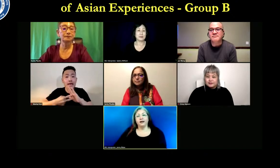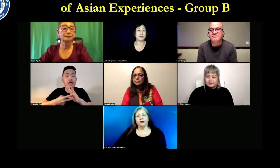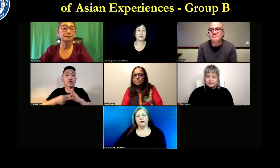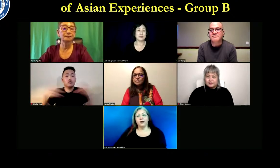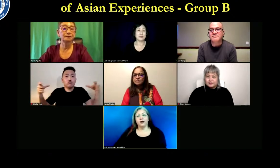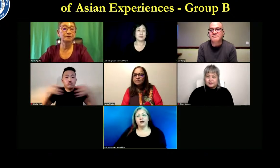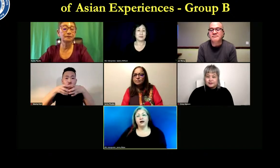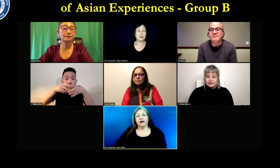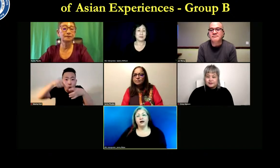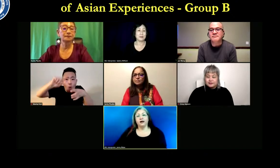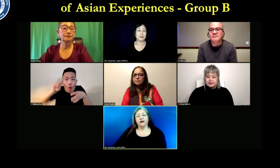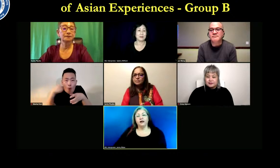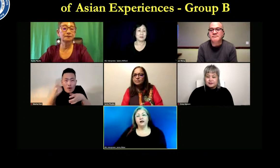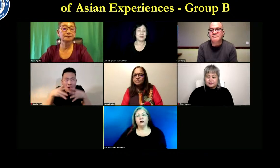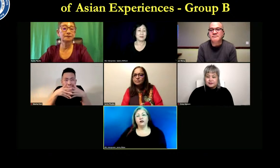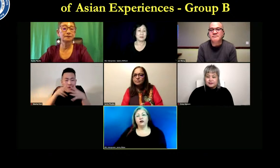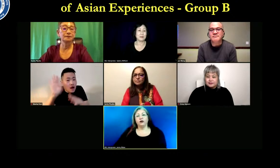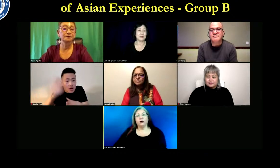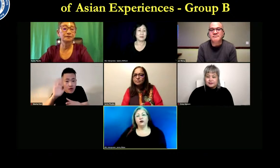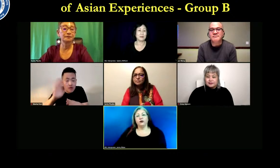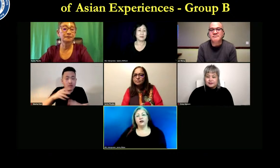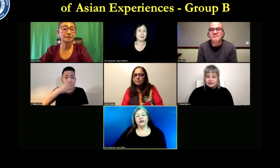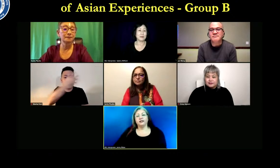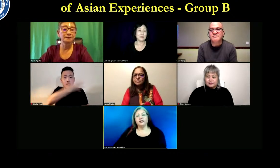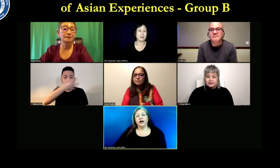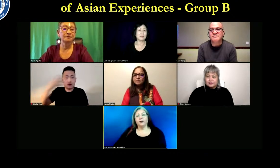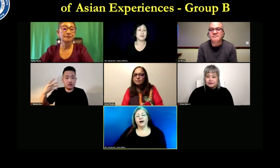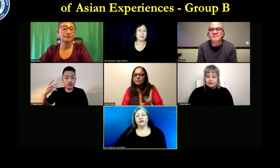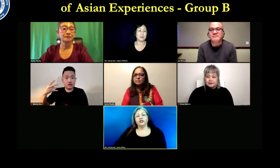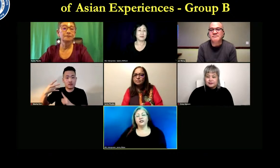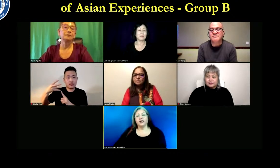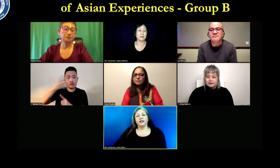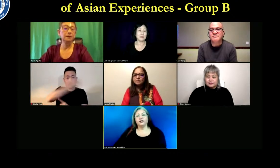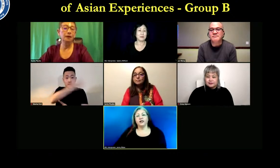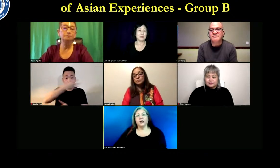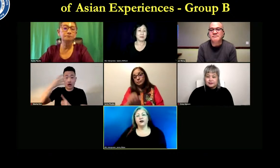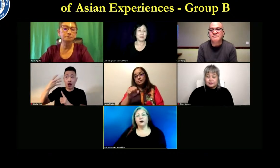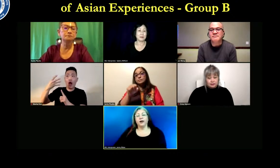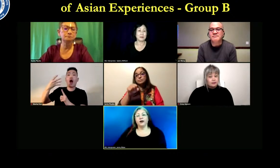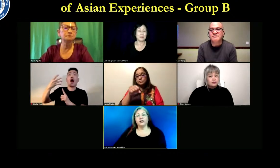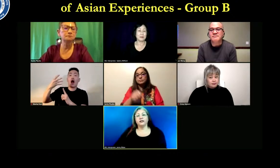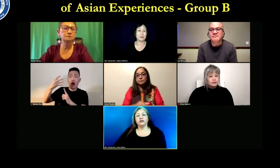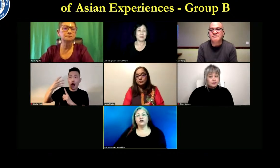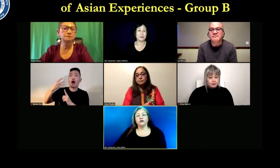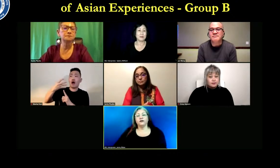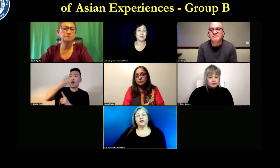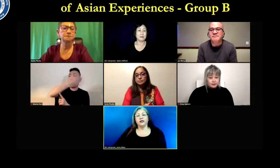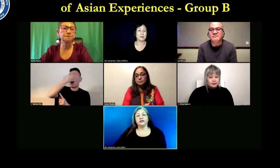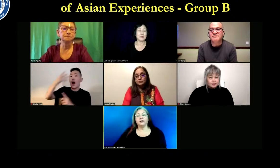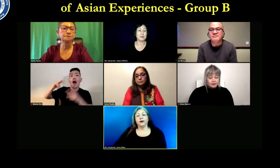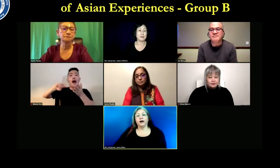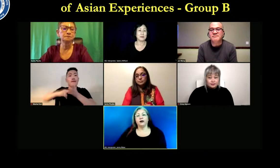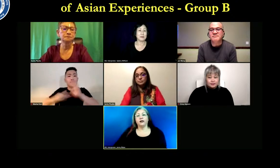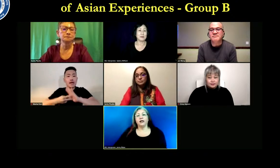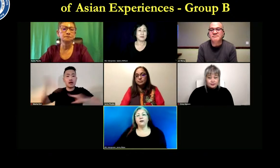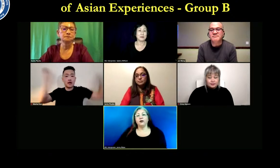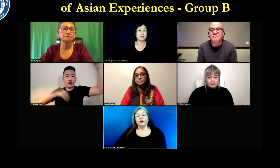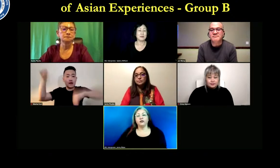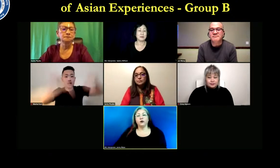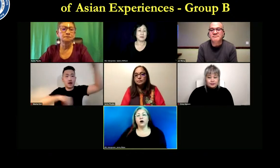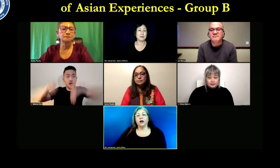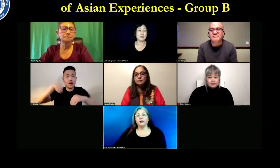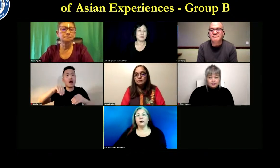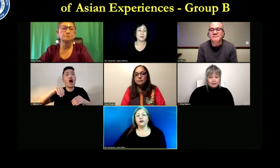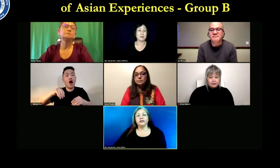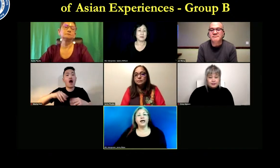In my opinion, here in America, you know, it's not about just getting together Americans exclusively. It's about